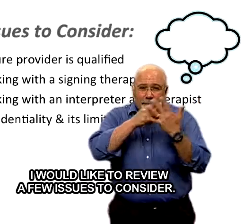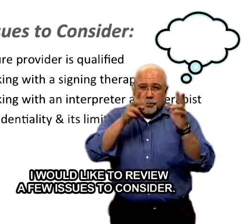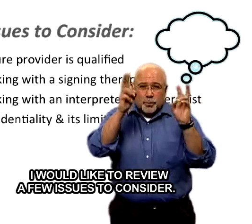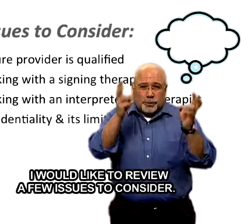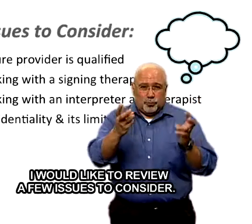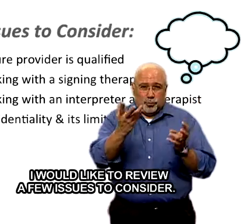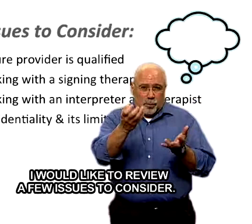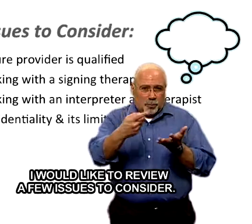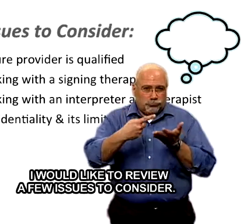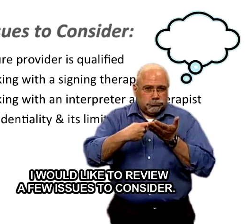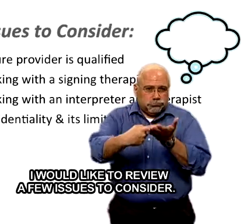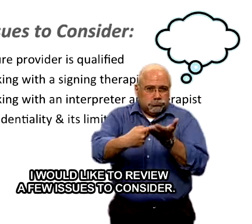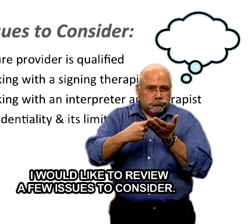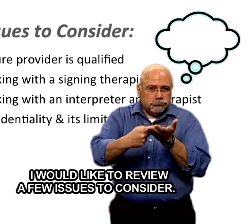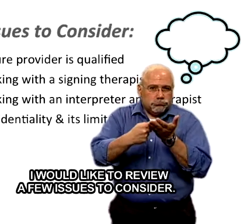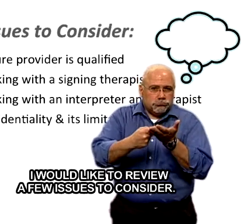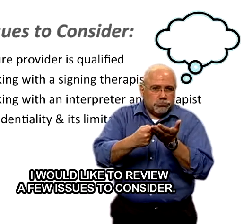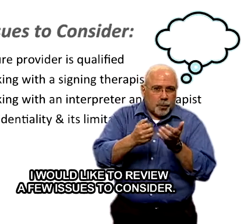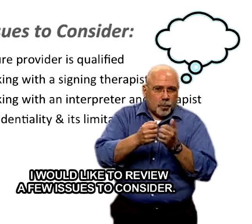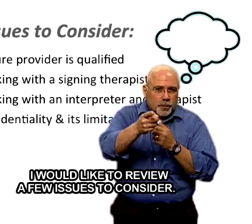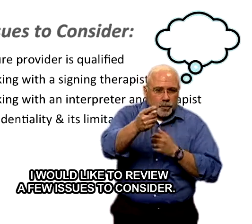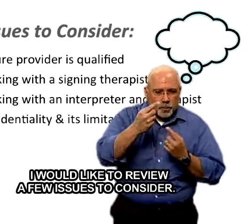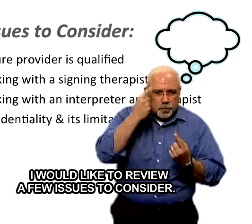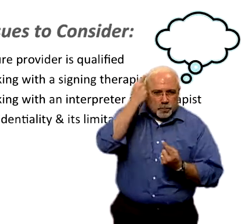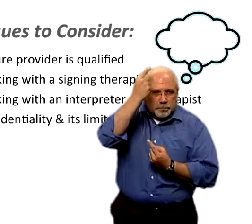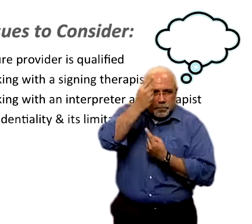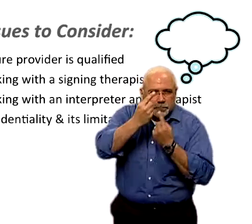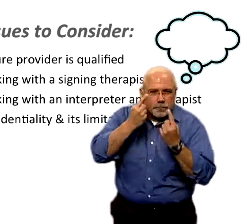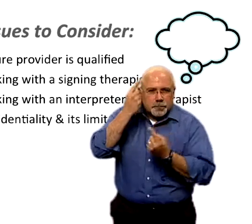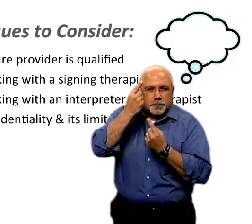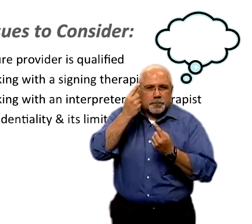I would like to review a few issues to consider.